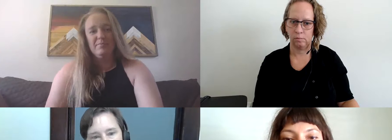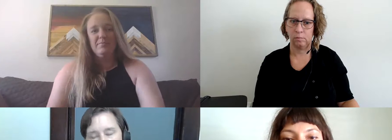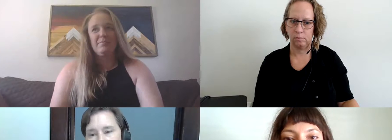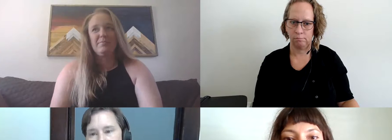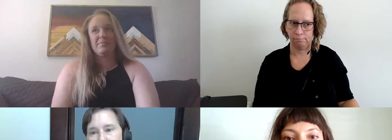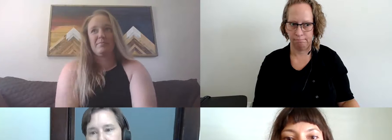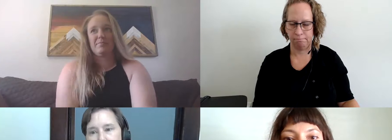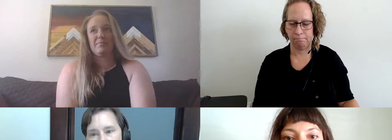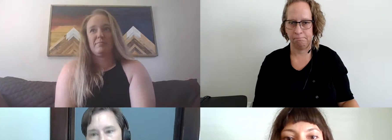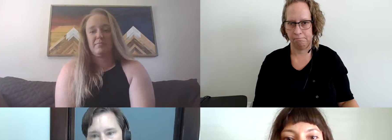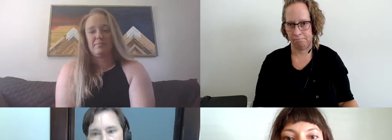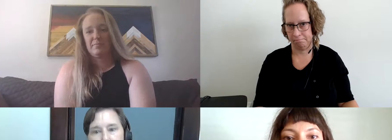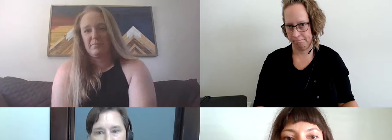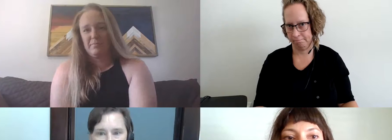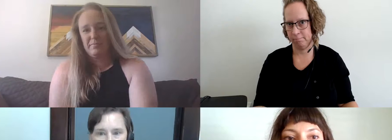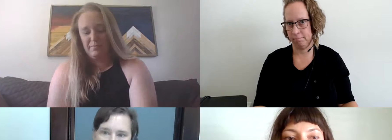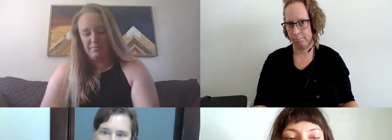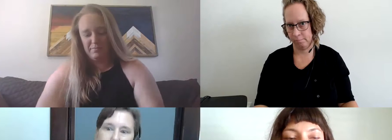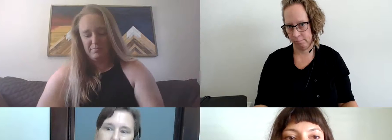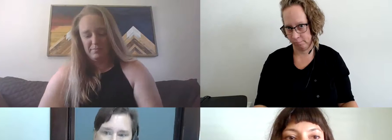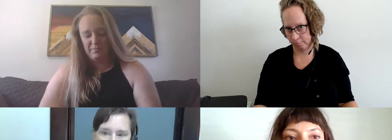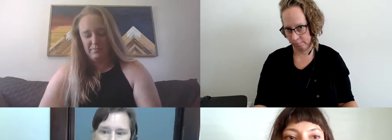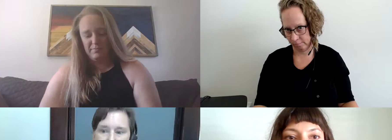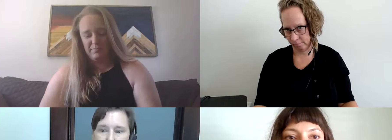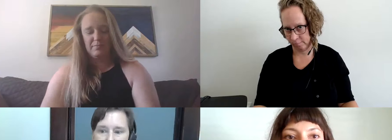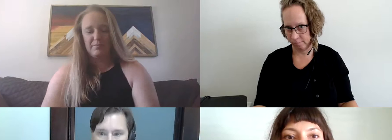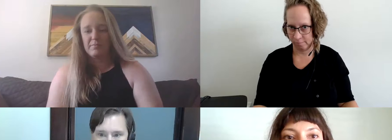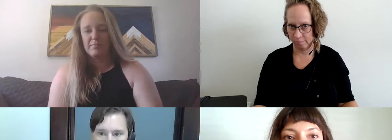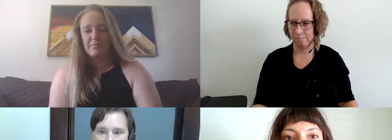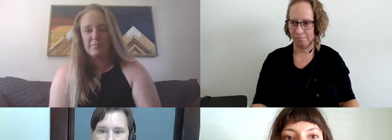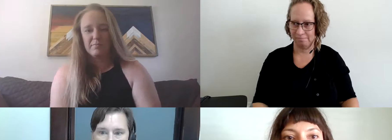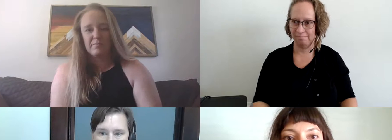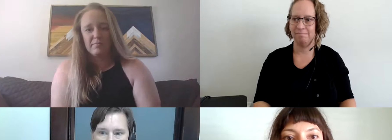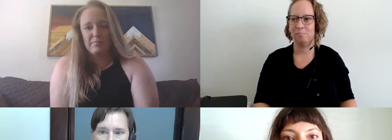that request and make sure that you have that appointment filled and can have captioning.